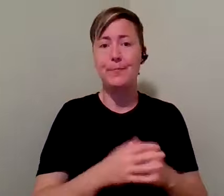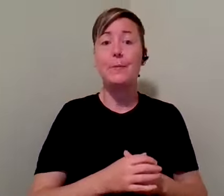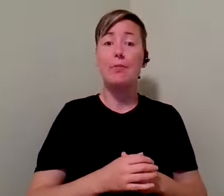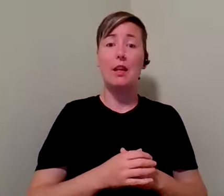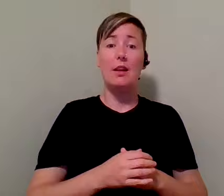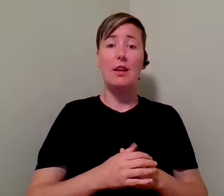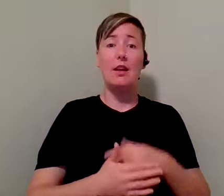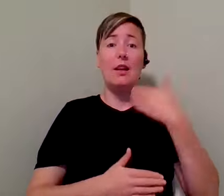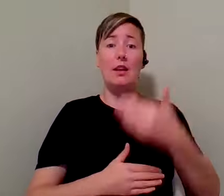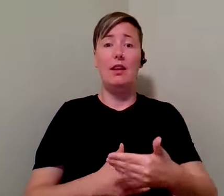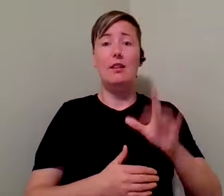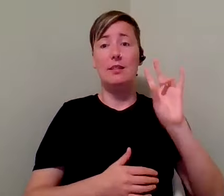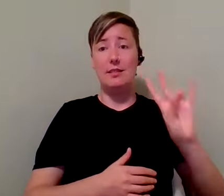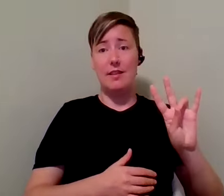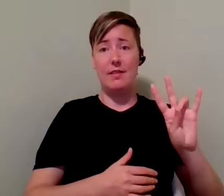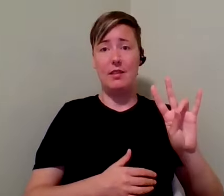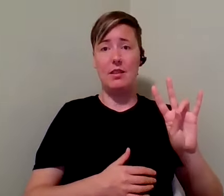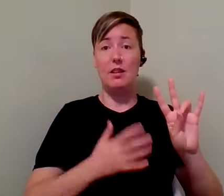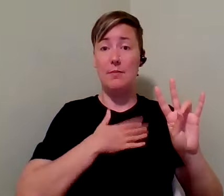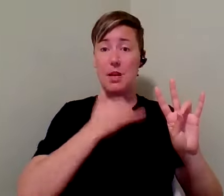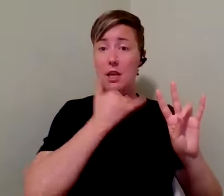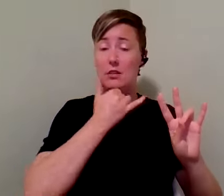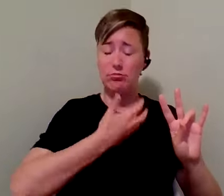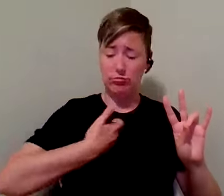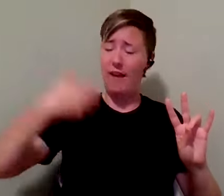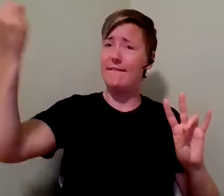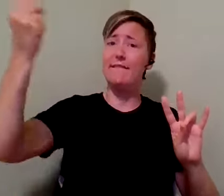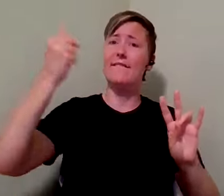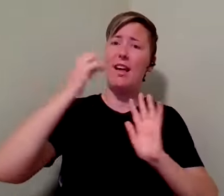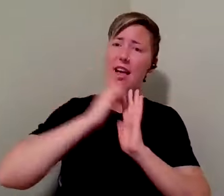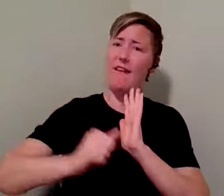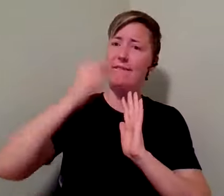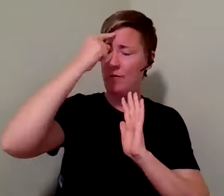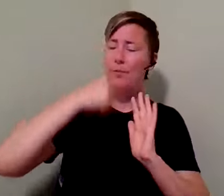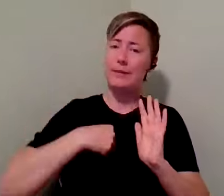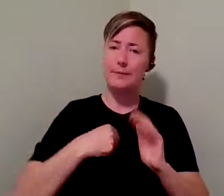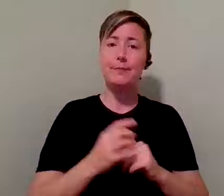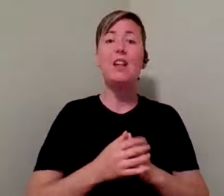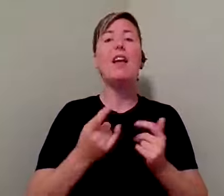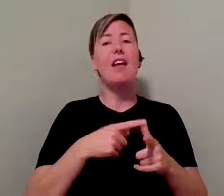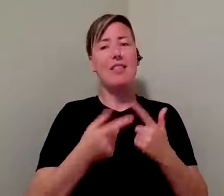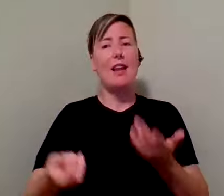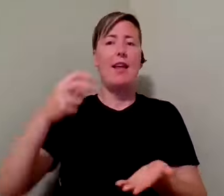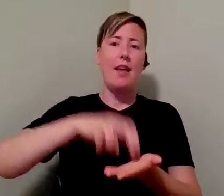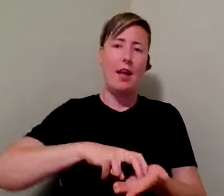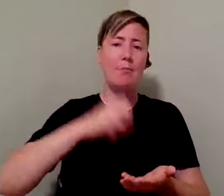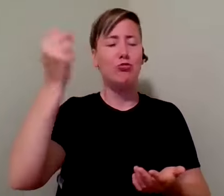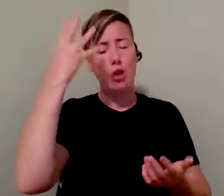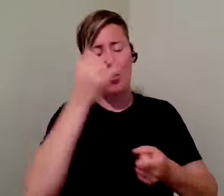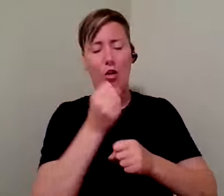step 7. Please take my defects and do what you want with them. And then I get out of bed, go for my shower, have my coffee, do whatever I